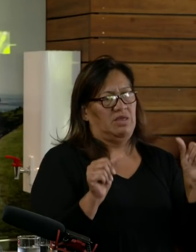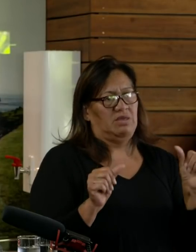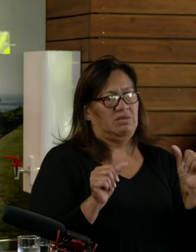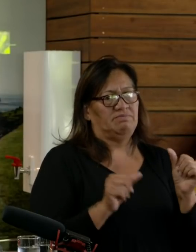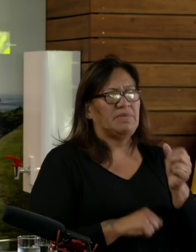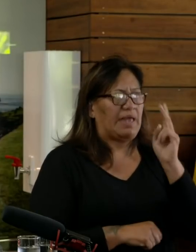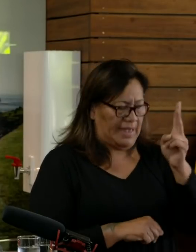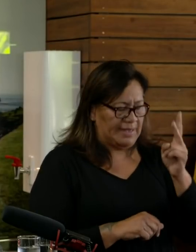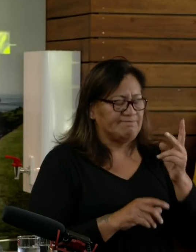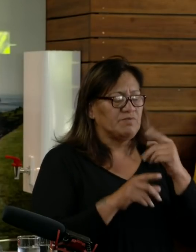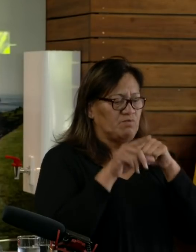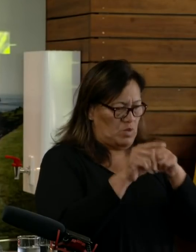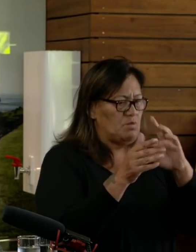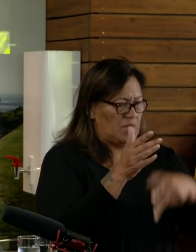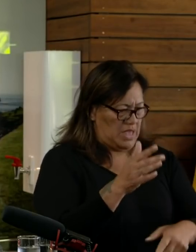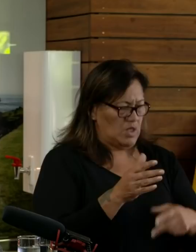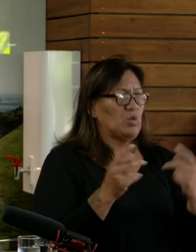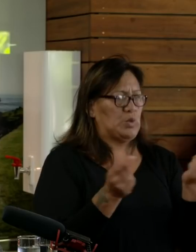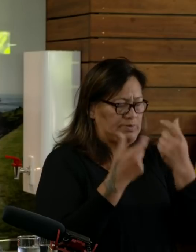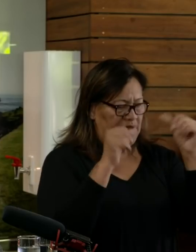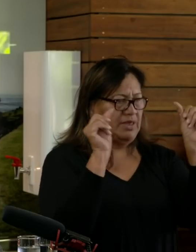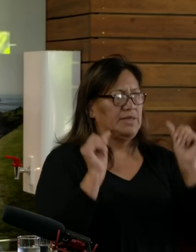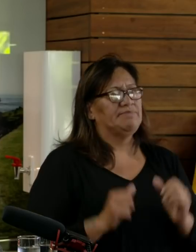again, it went to plan.